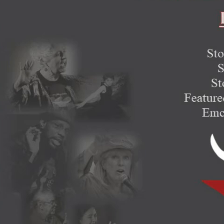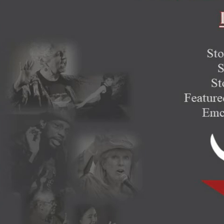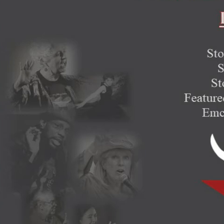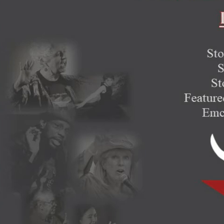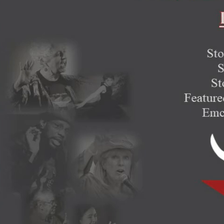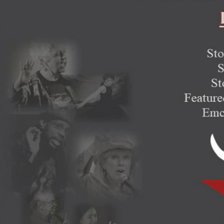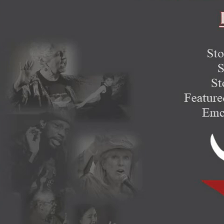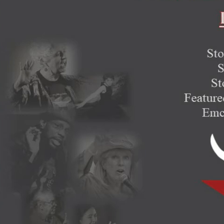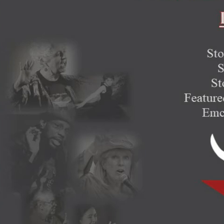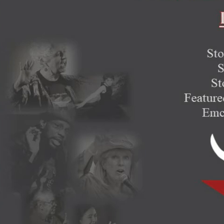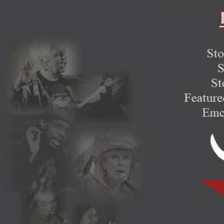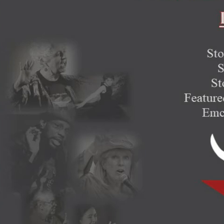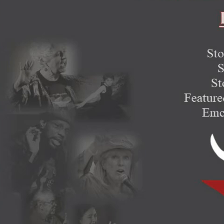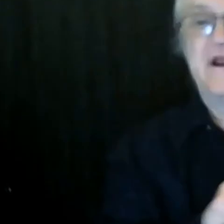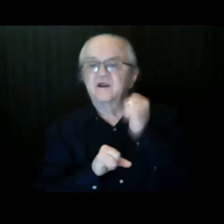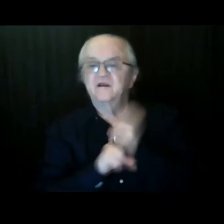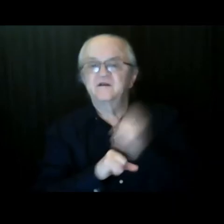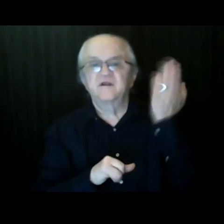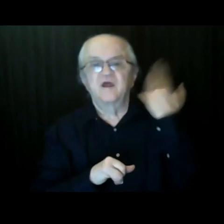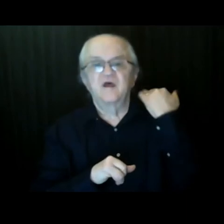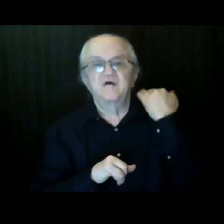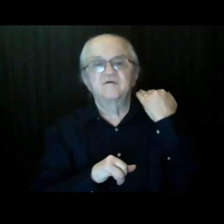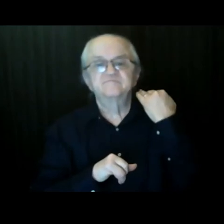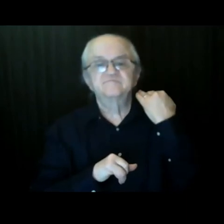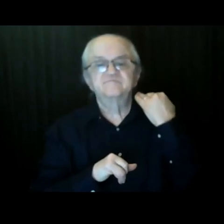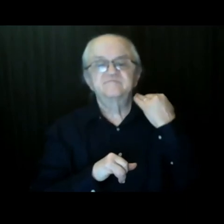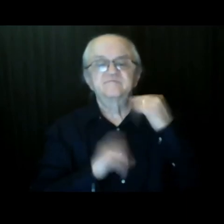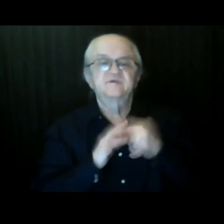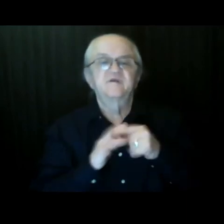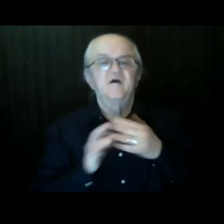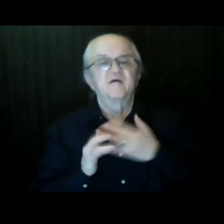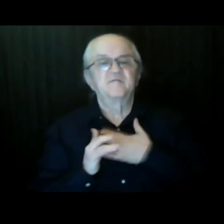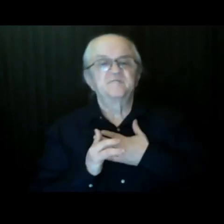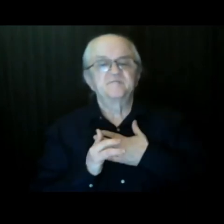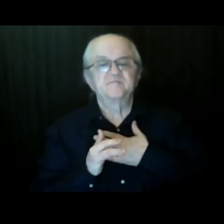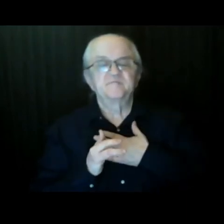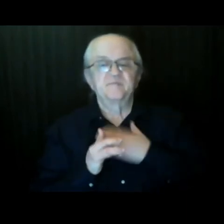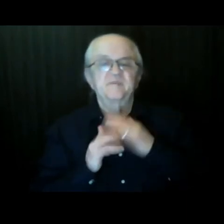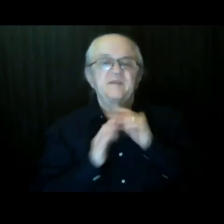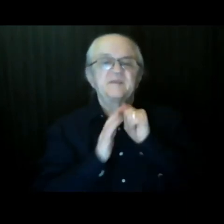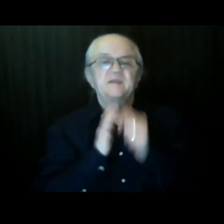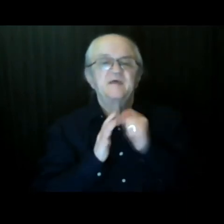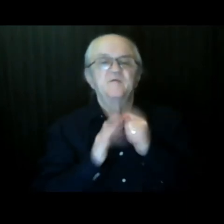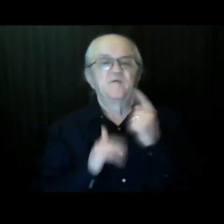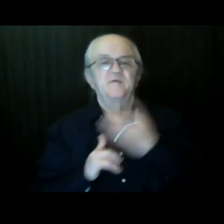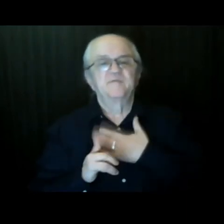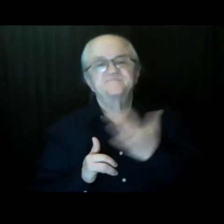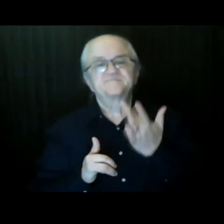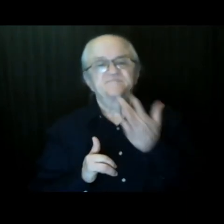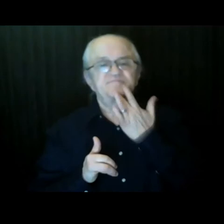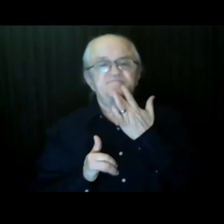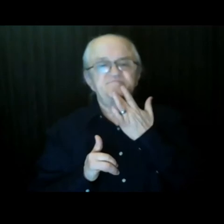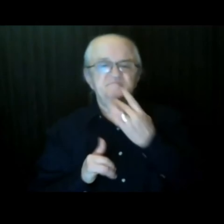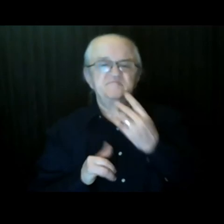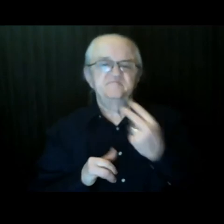ago. It's a great song to kind of start off my little set here. One that some of you all have heard me sing before, one of my favorite songs, and started